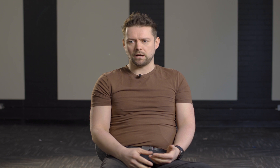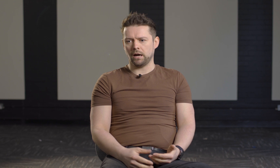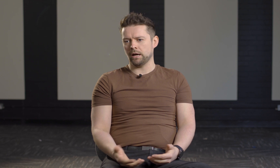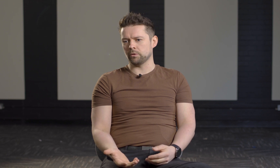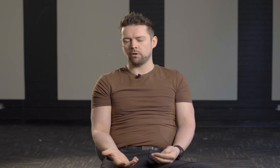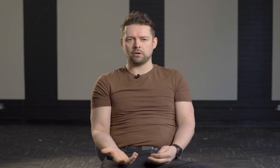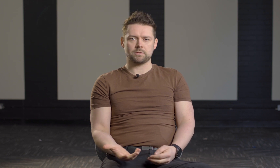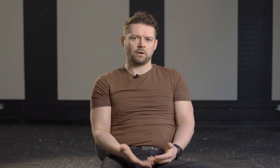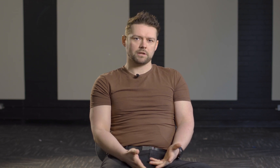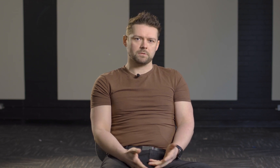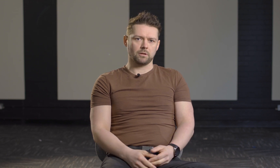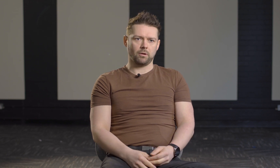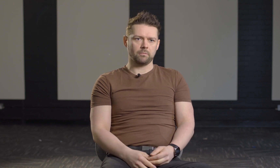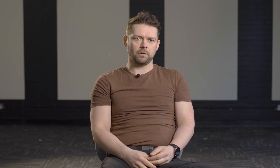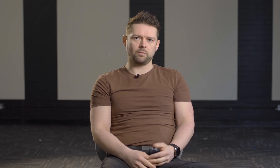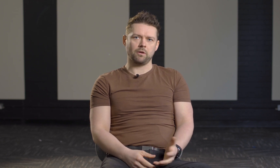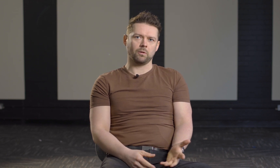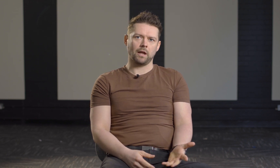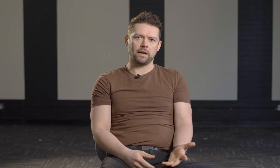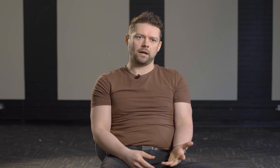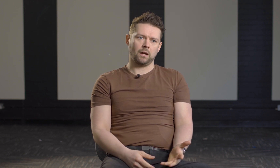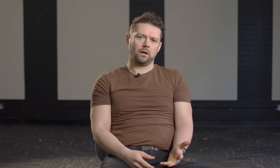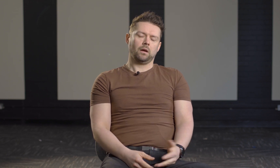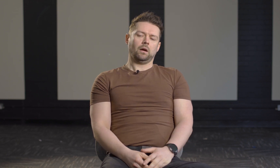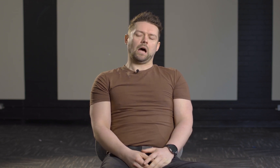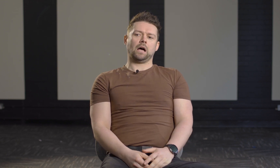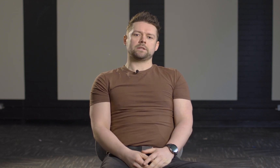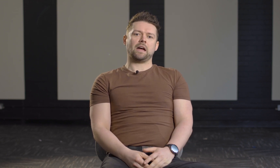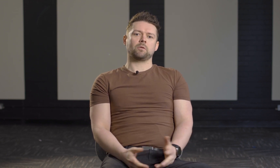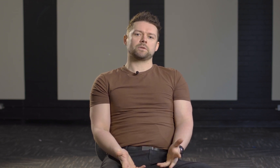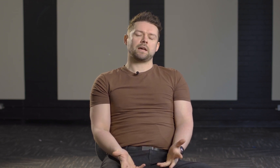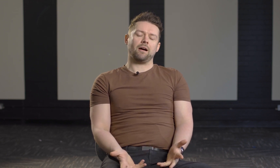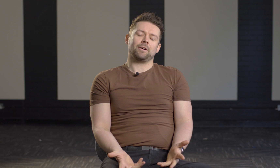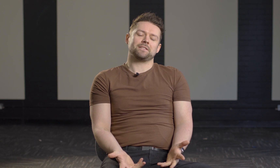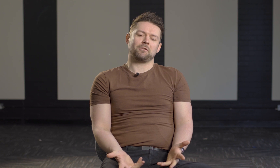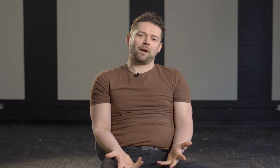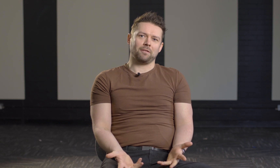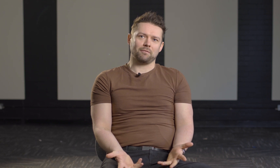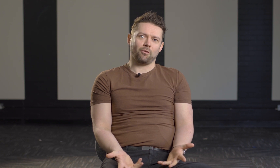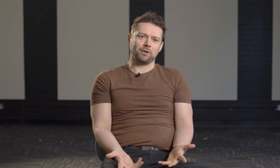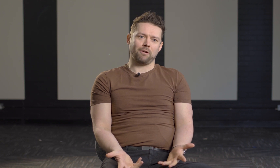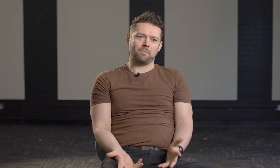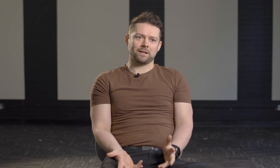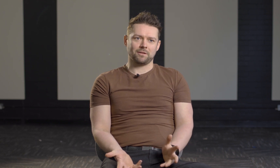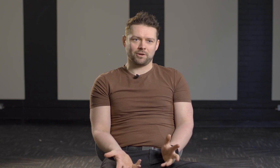I would rock up to a hospital appointment with an old lady and everyone would say, oh, isn't it great that you've brought your grandma to the